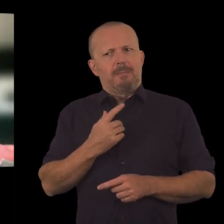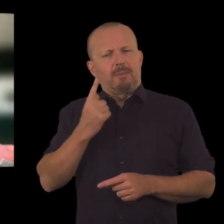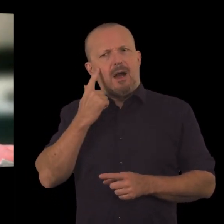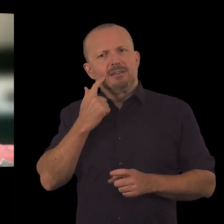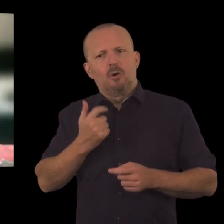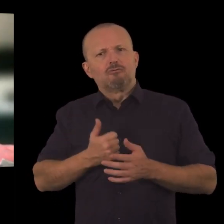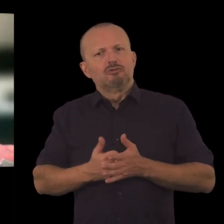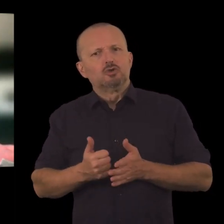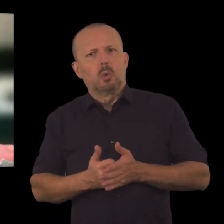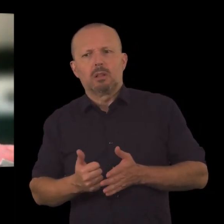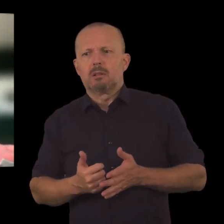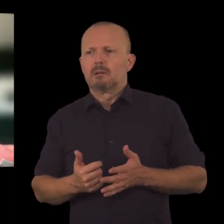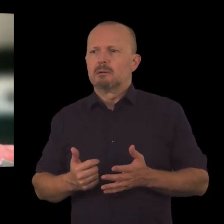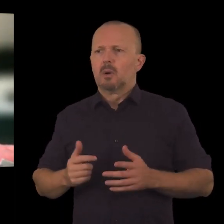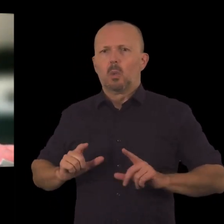and